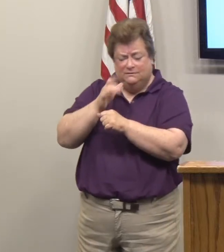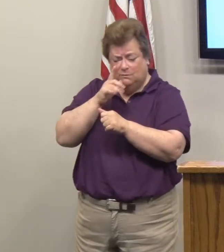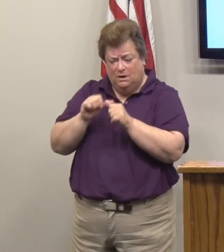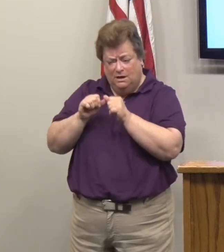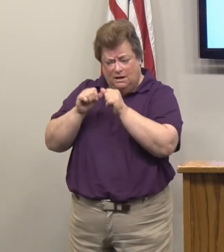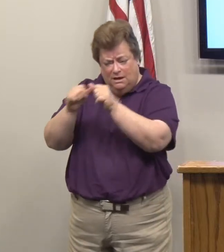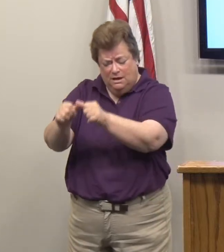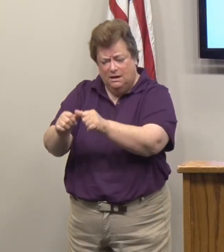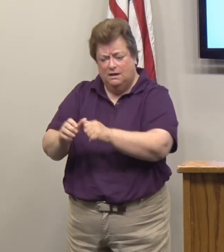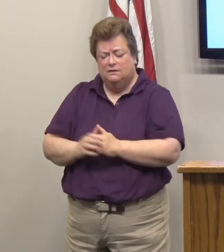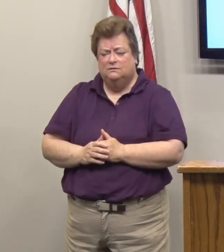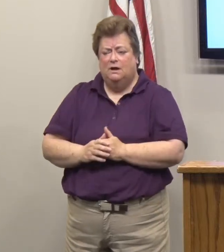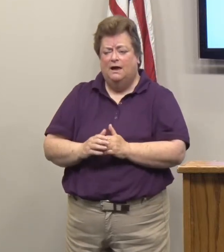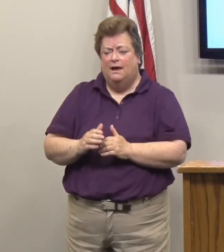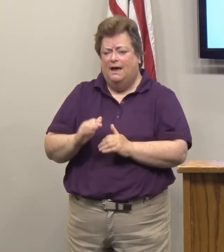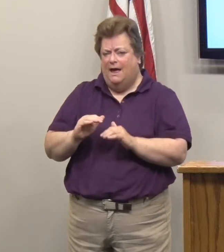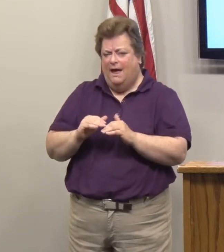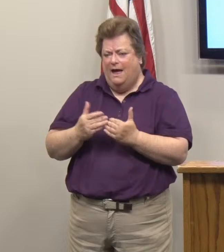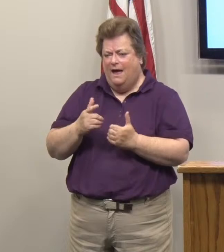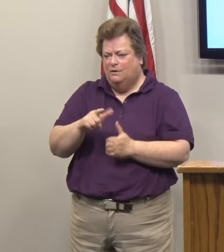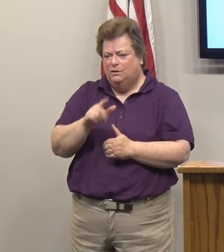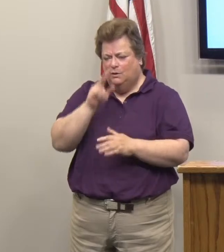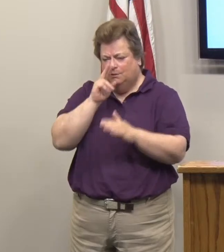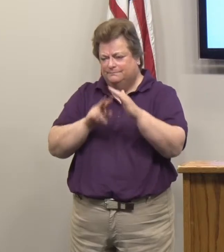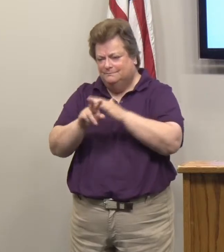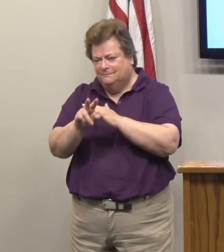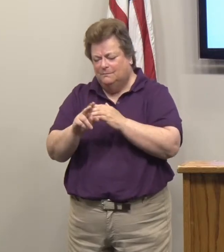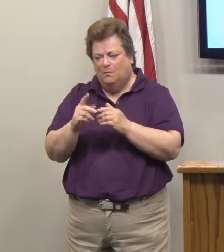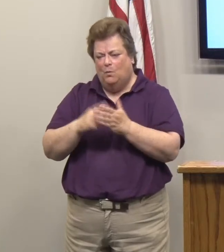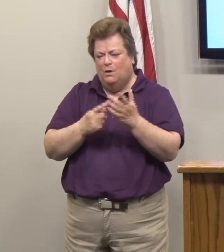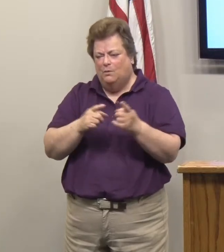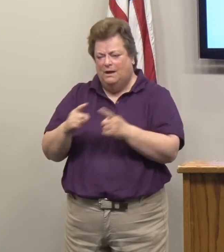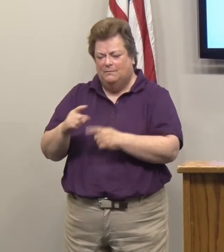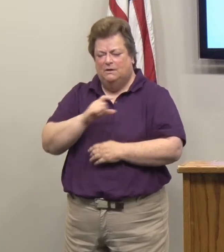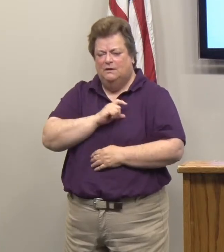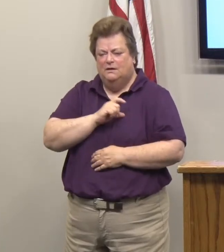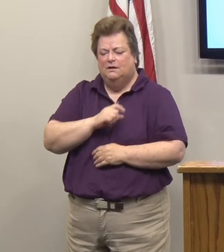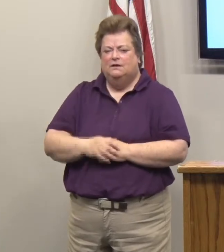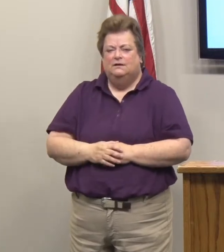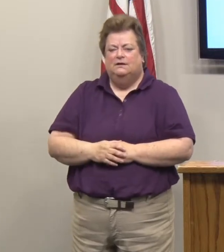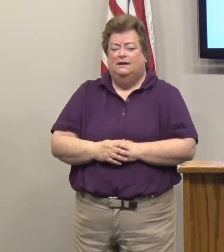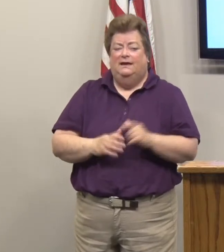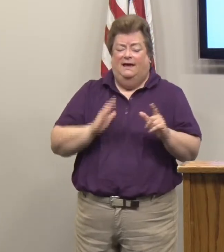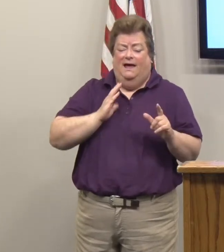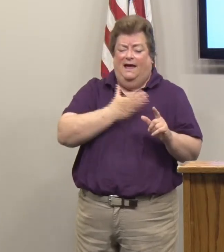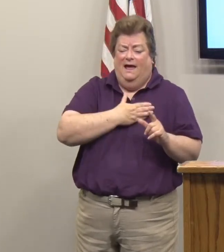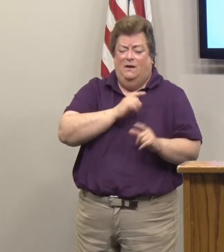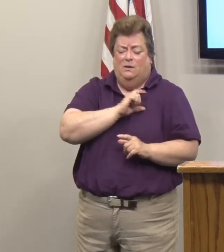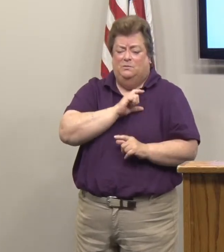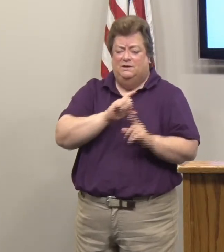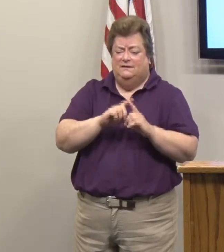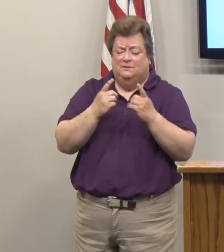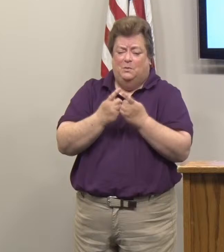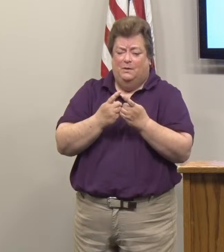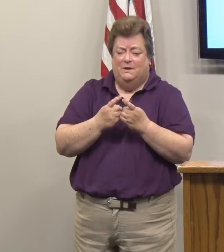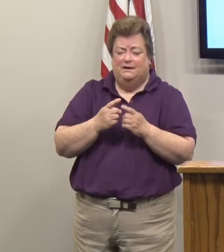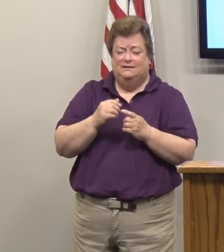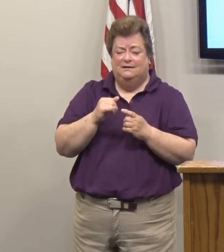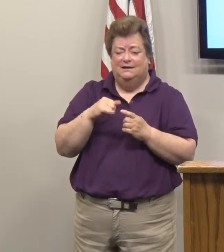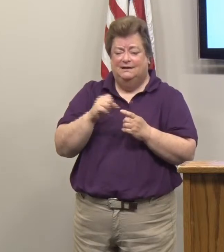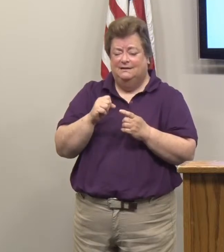Absolutely. And then I had another question, if you don't mind. Of course. So some organizers are calling for the protest to continue indefinitely. How long